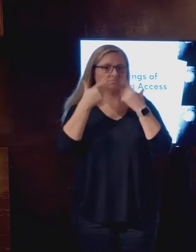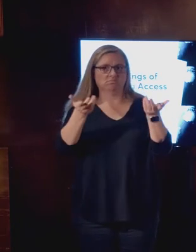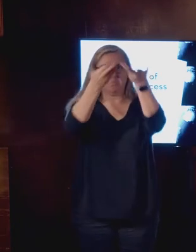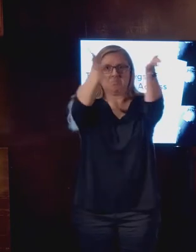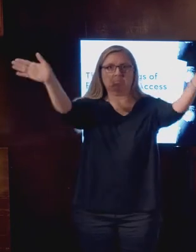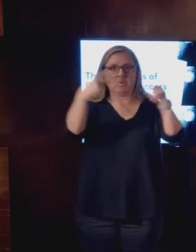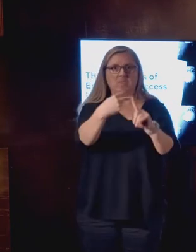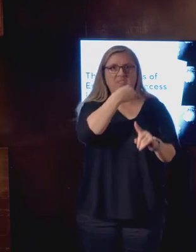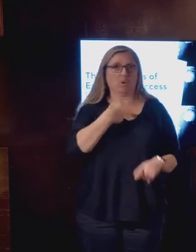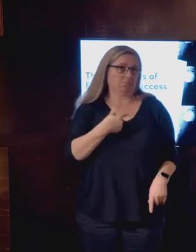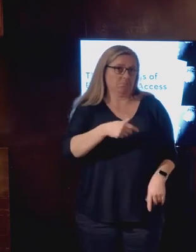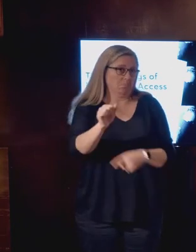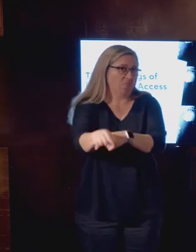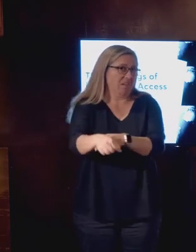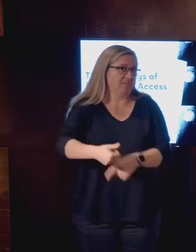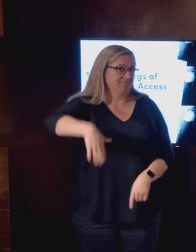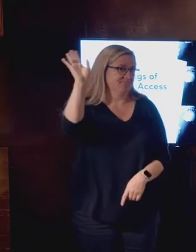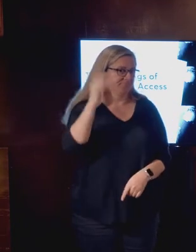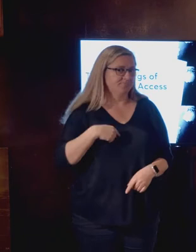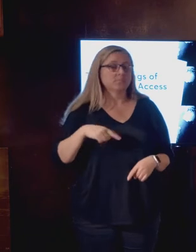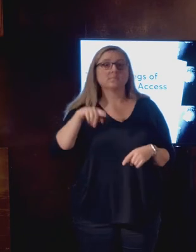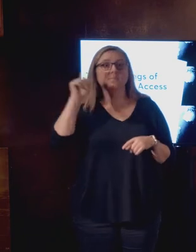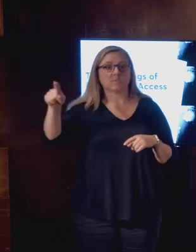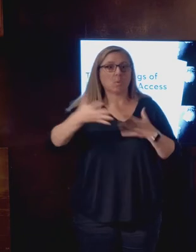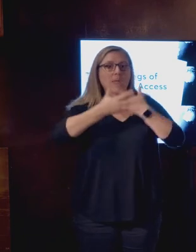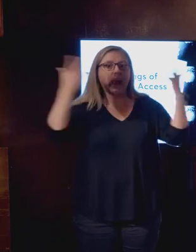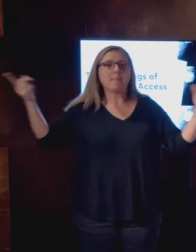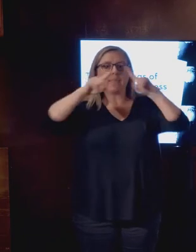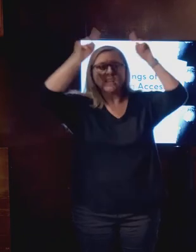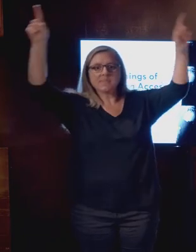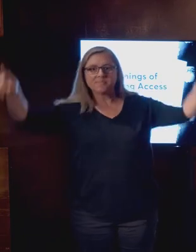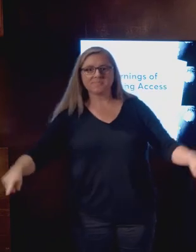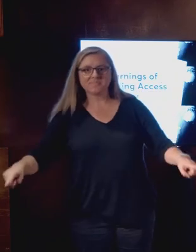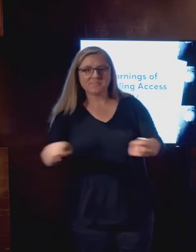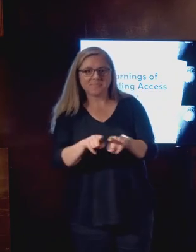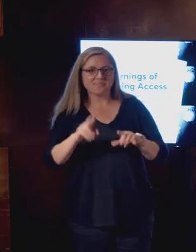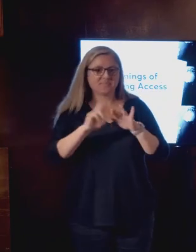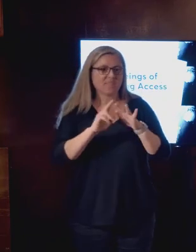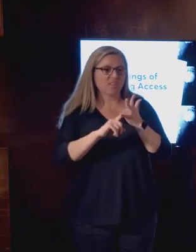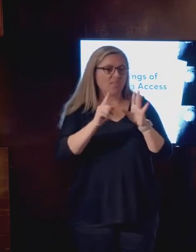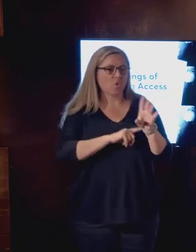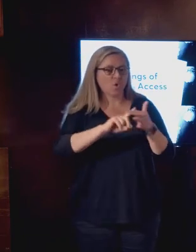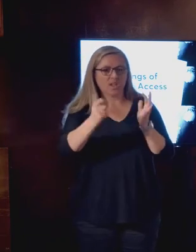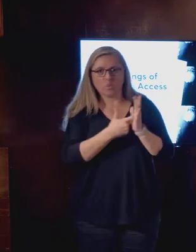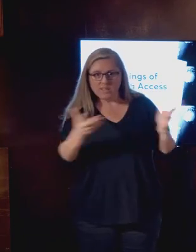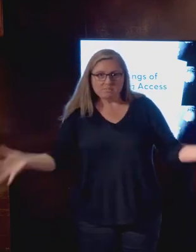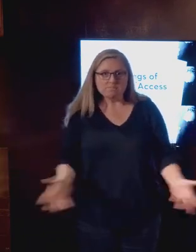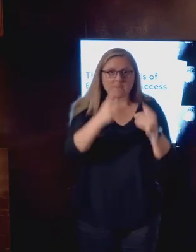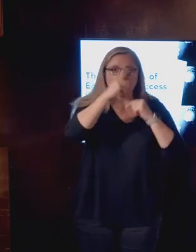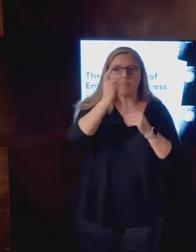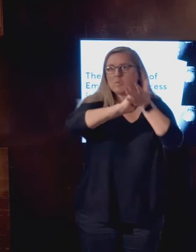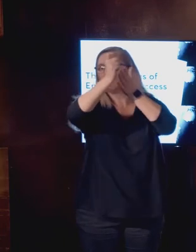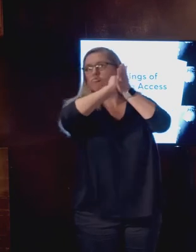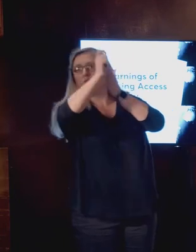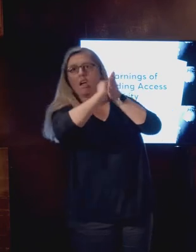mainstream reviewers thought. So we put a big whiteboard out the front in the foyer. Nice. Yeah. And we were encouraging people to write their own